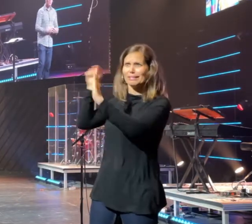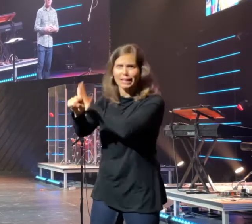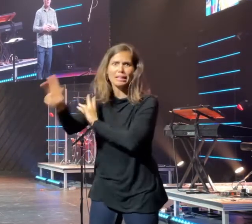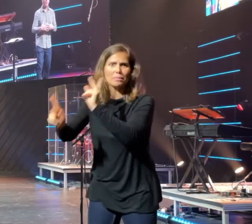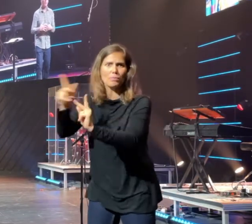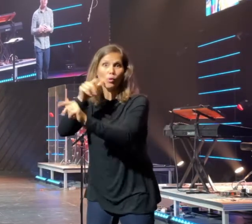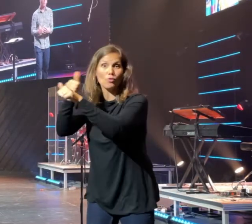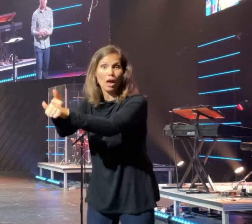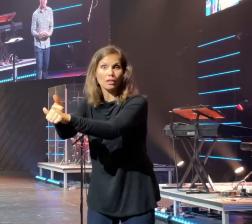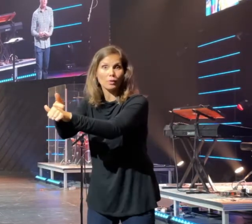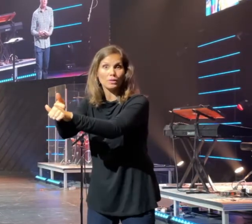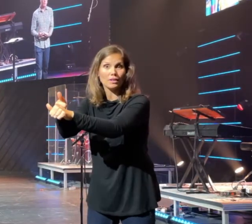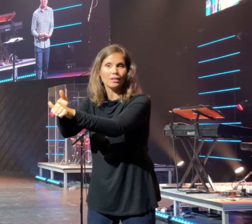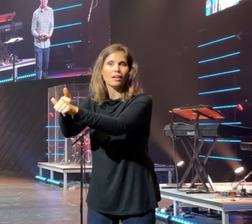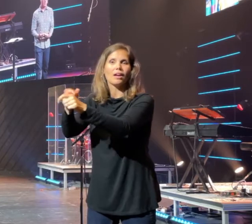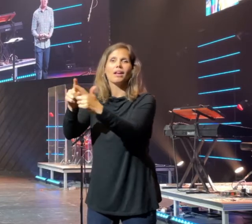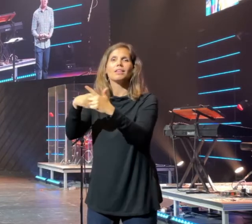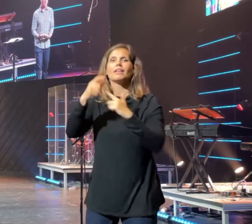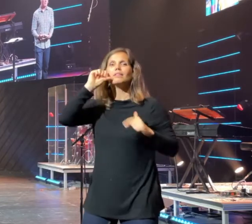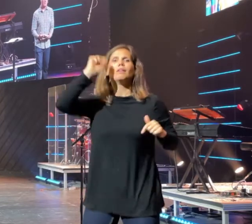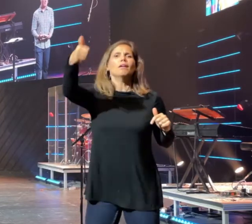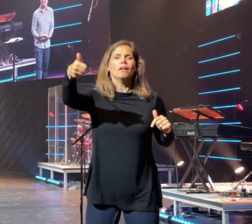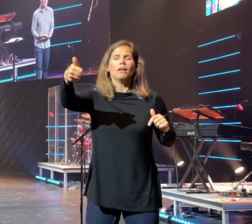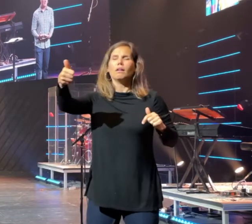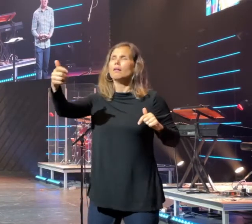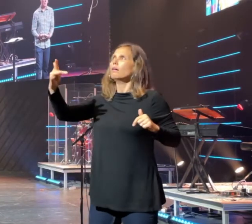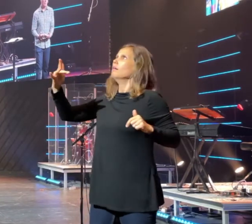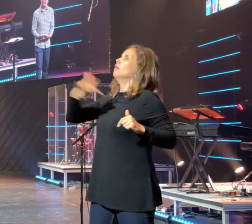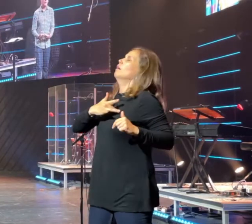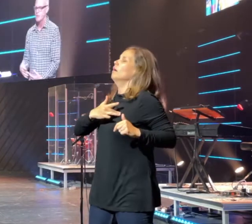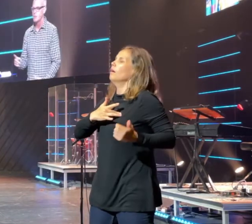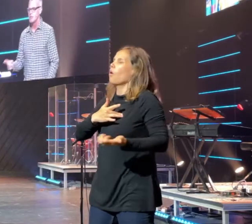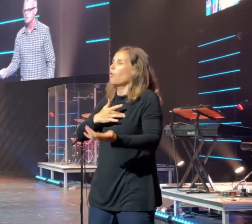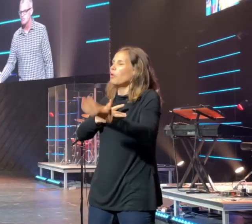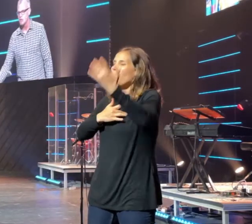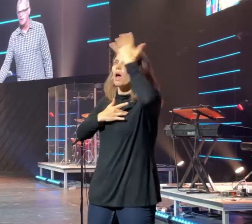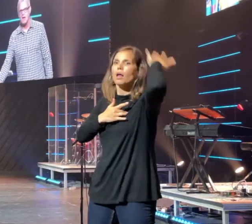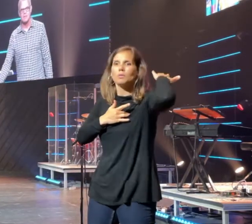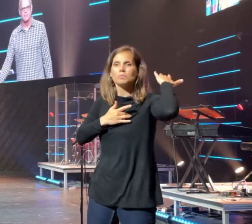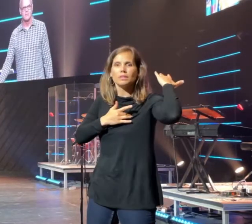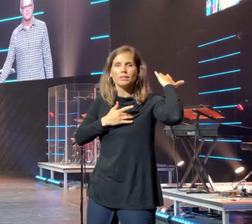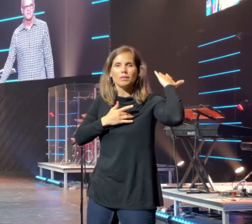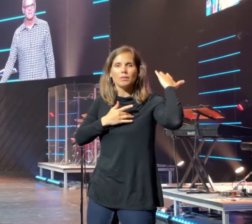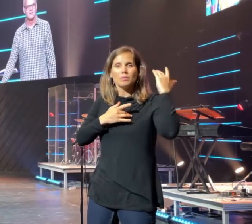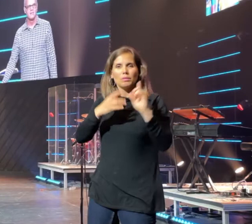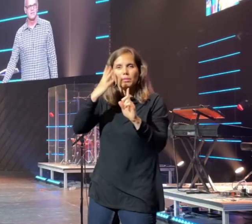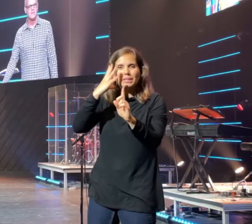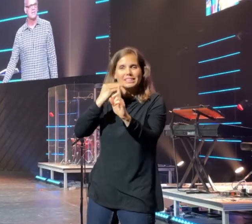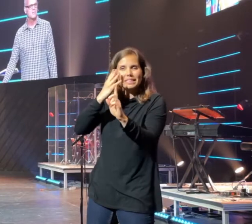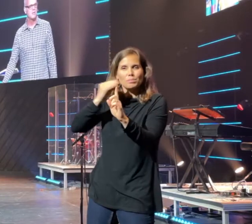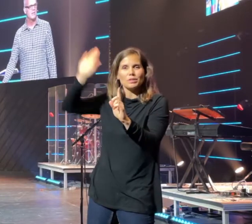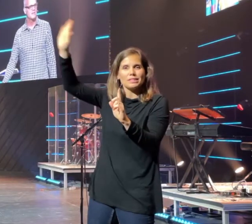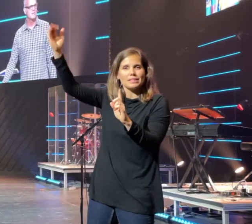to being overwhelmed with gratitude. Why? Because of the love that